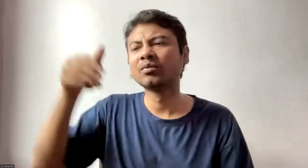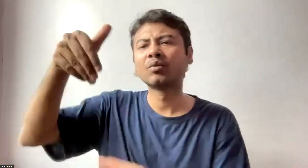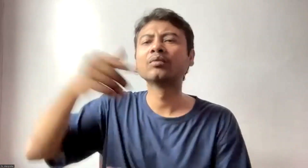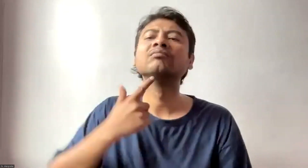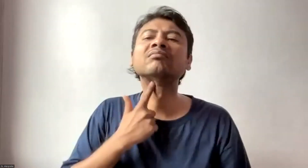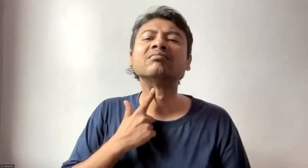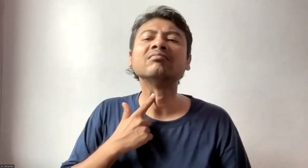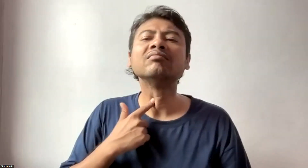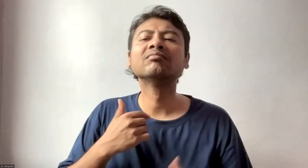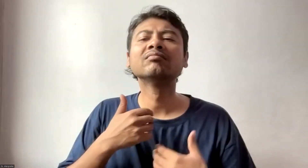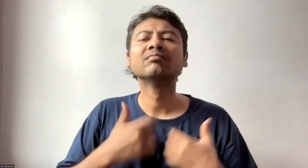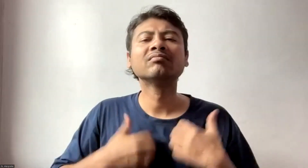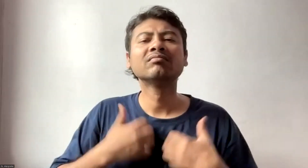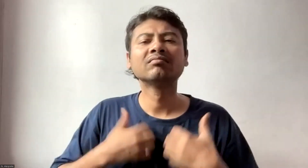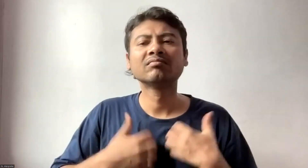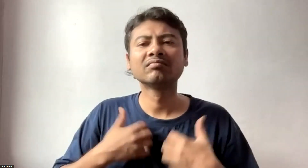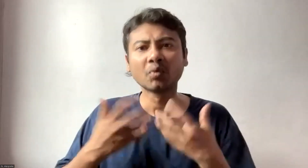way.